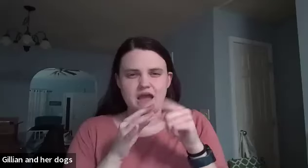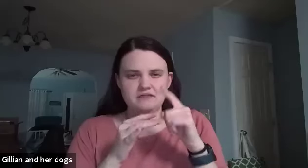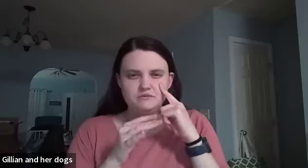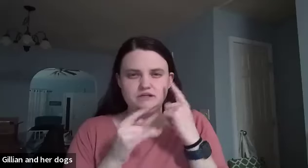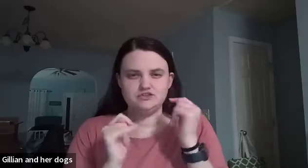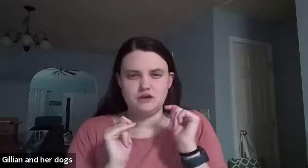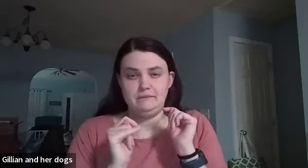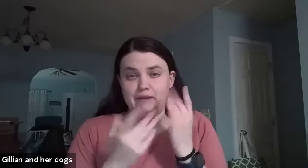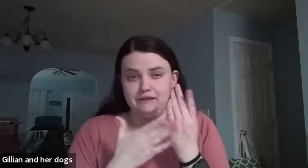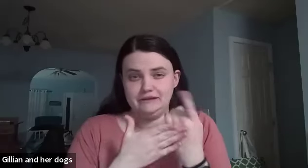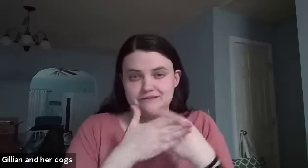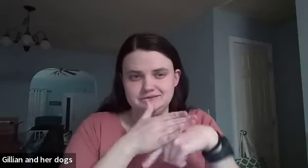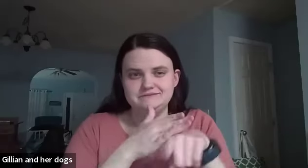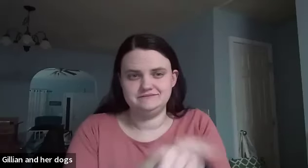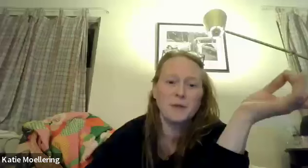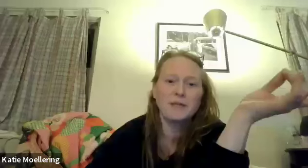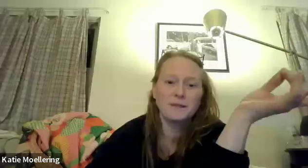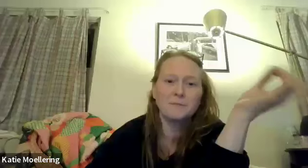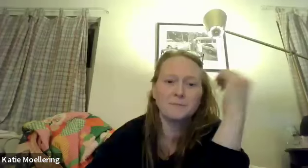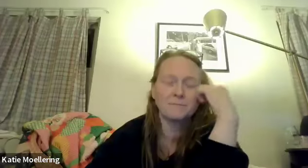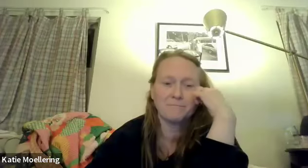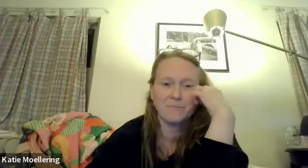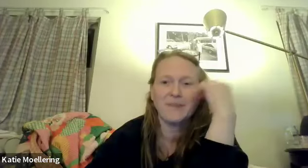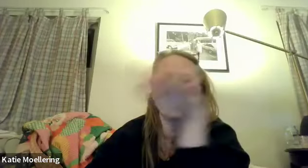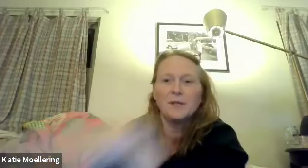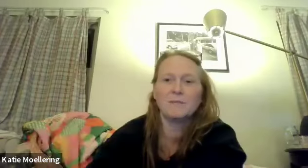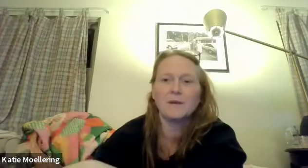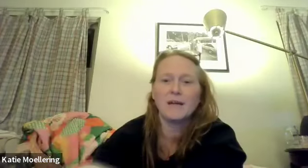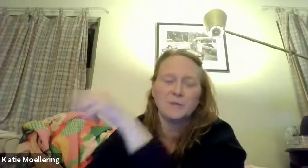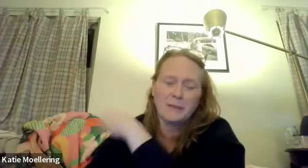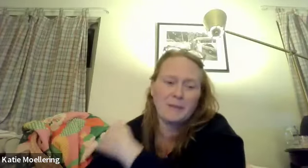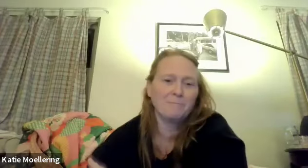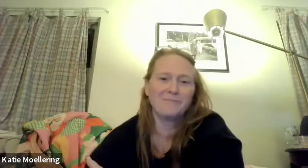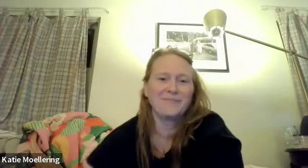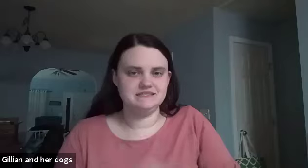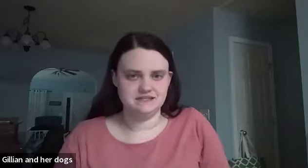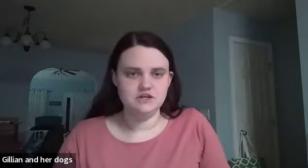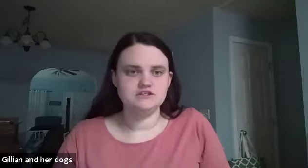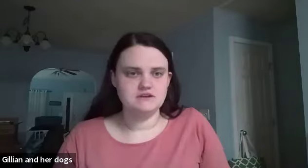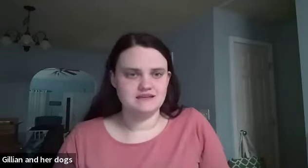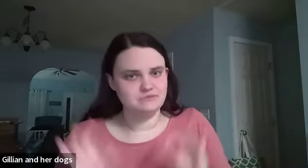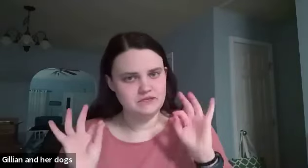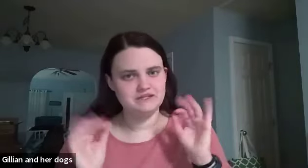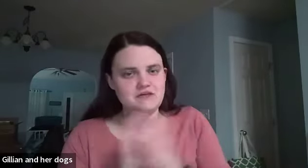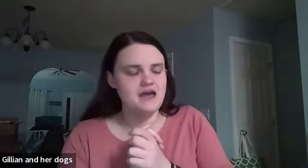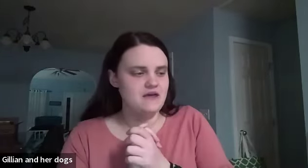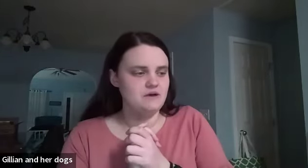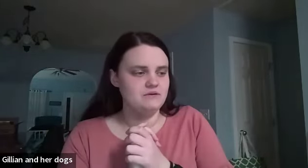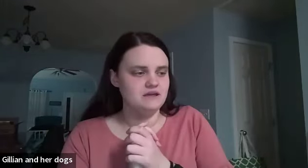that. I think we can try We'll do the next. same thing just next week. Yes. So That's where what we'll I told Amy. extend. So yes, we can do that, and that way we can